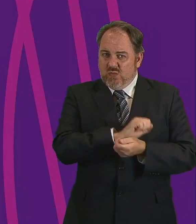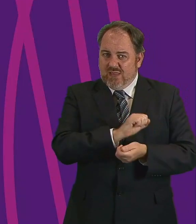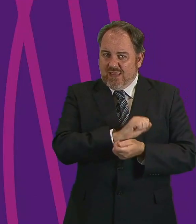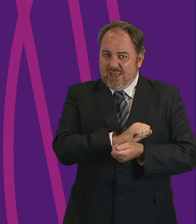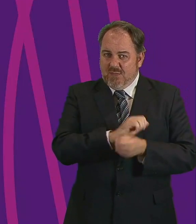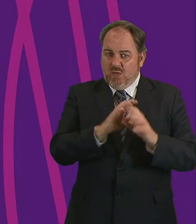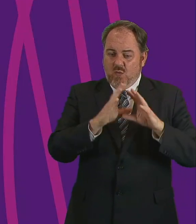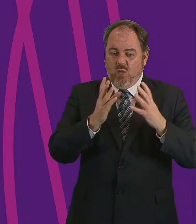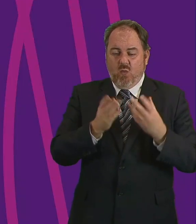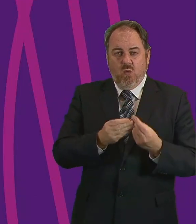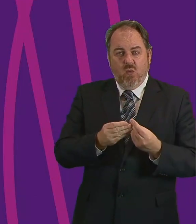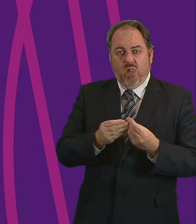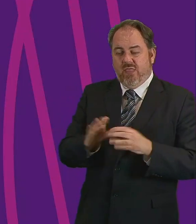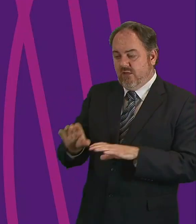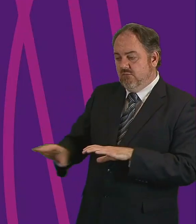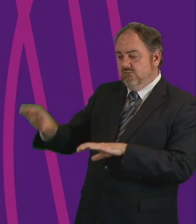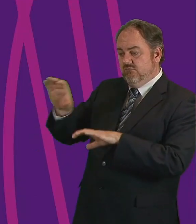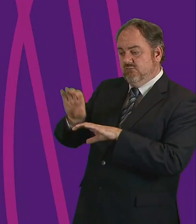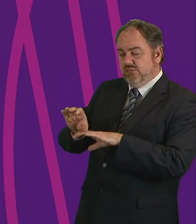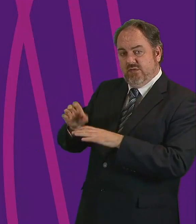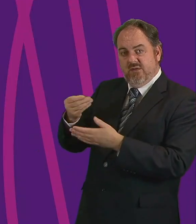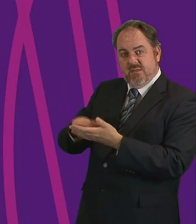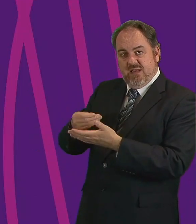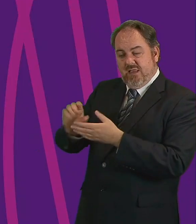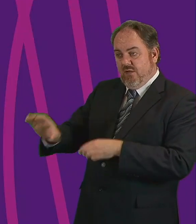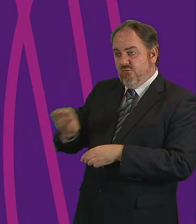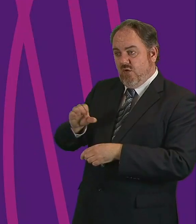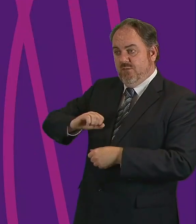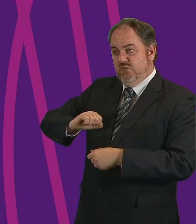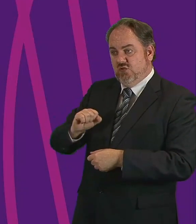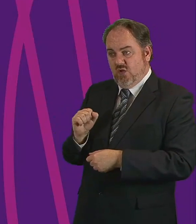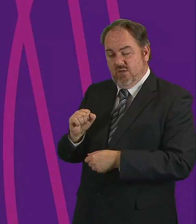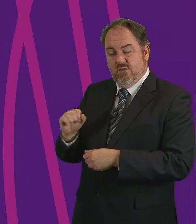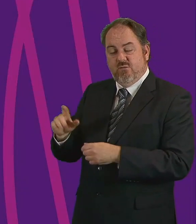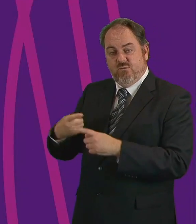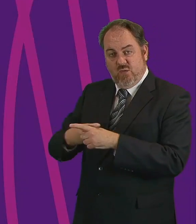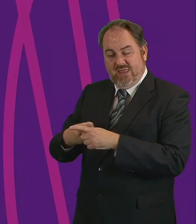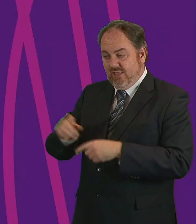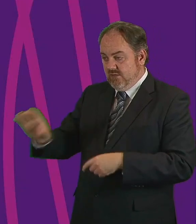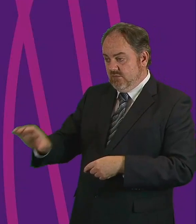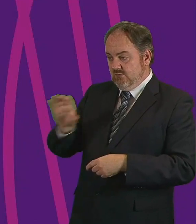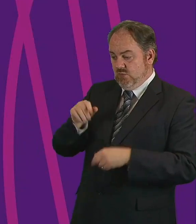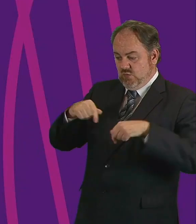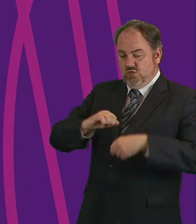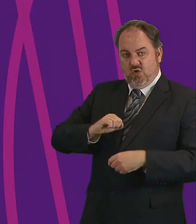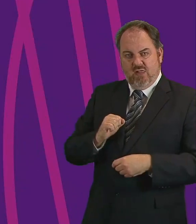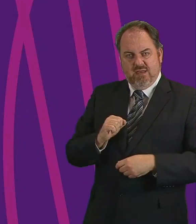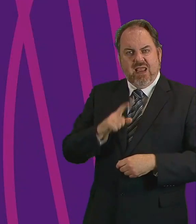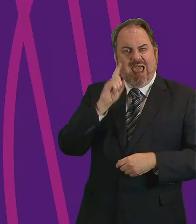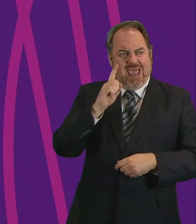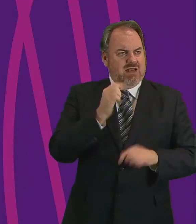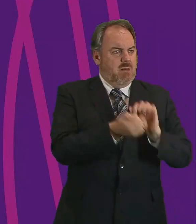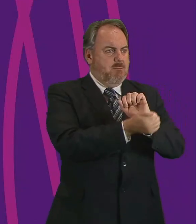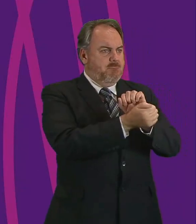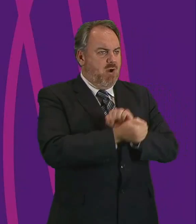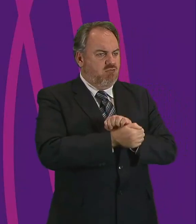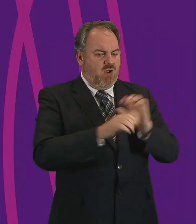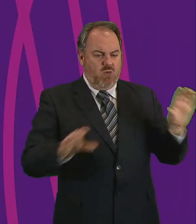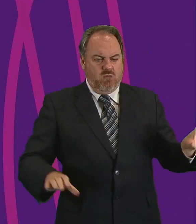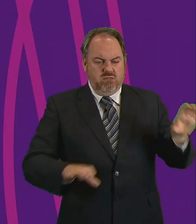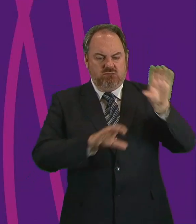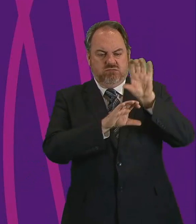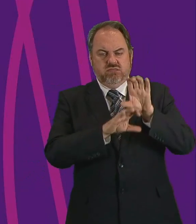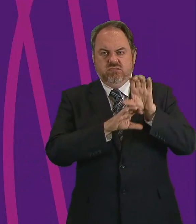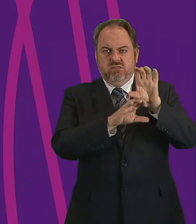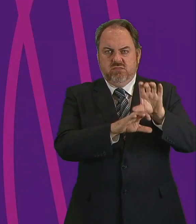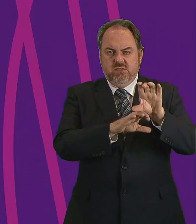benefits and the consequentials that exist and add more borrowing powers on top of that. And the contribution we've just heard